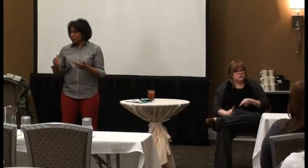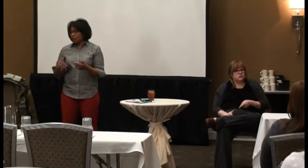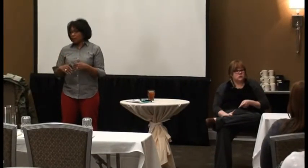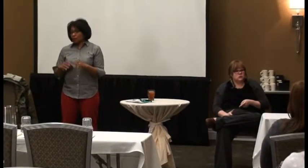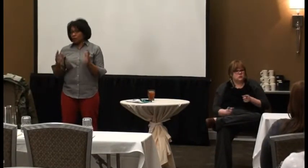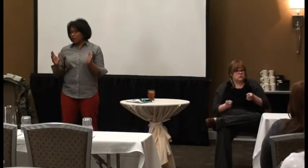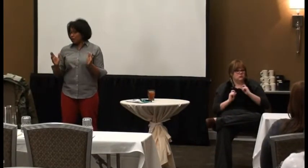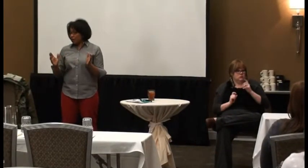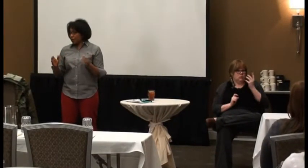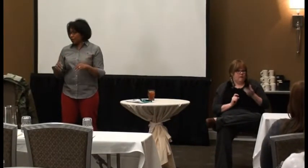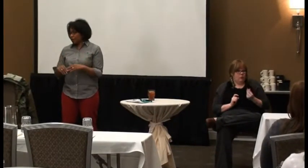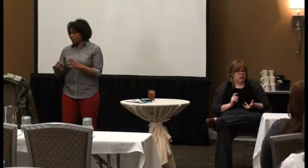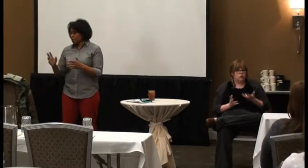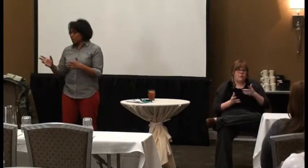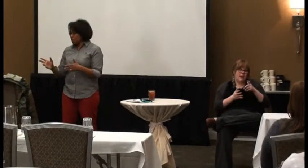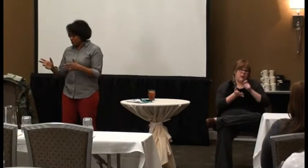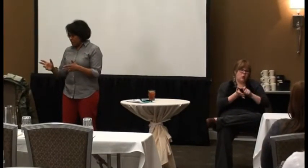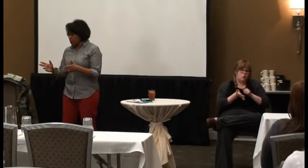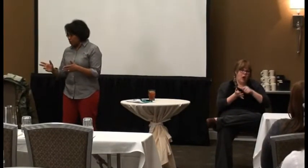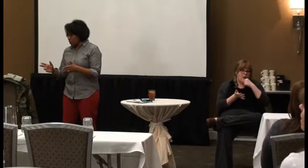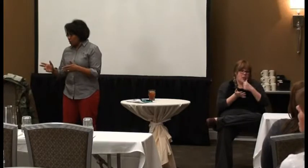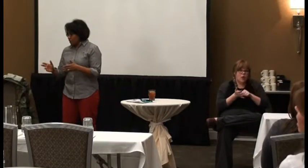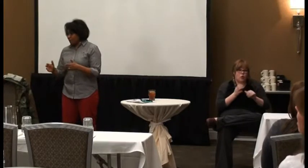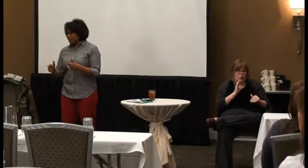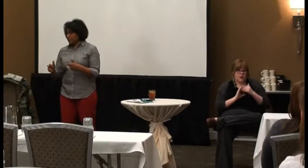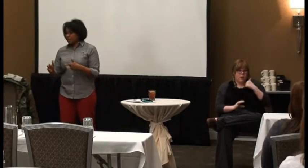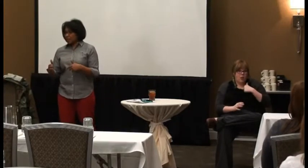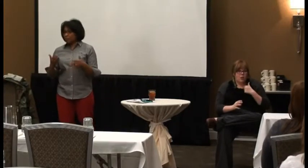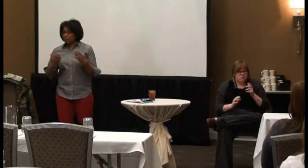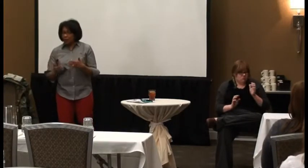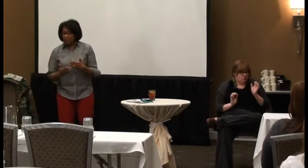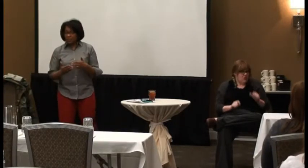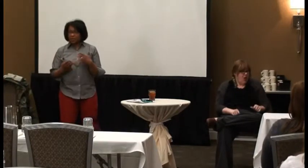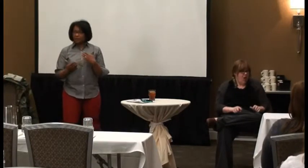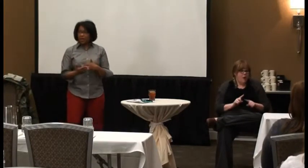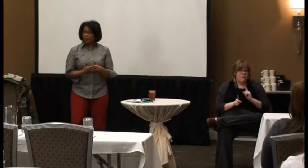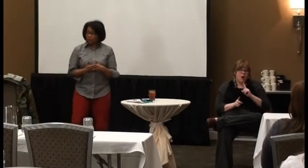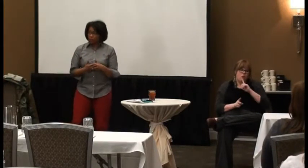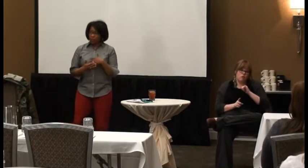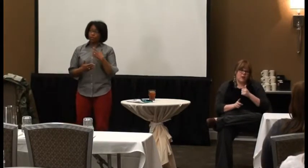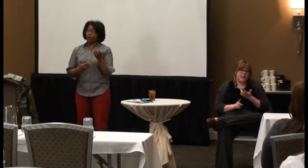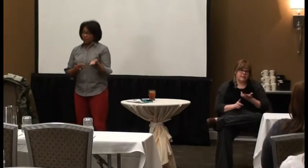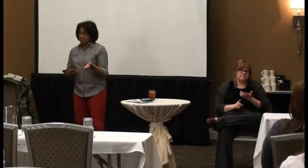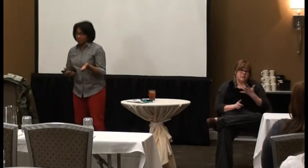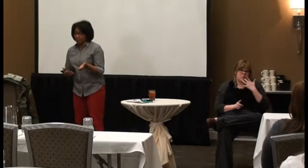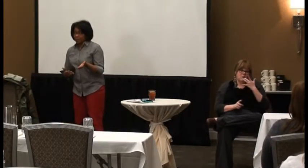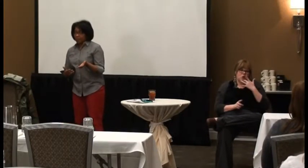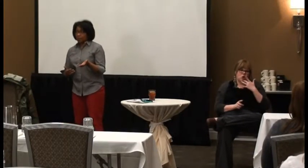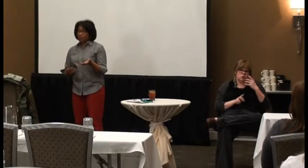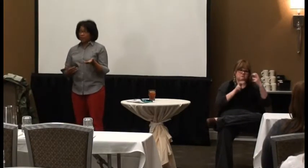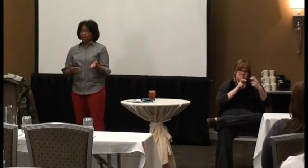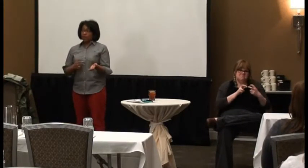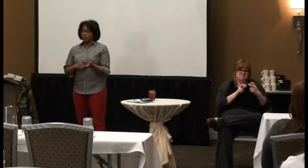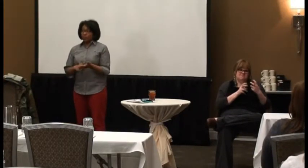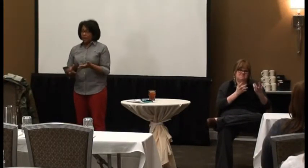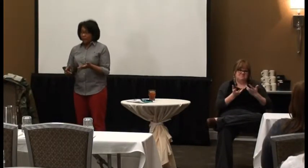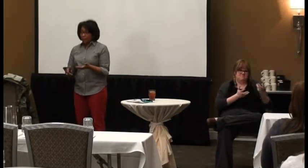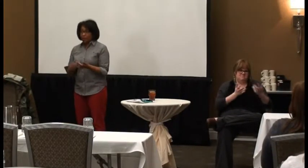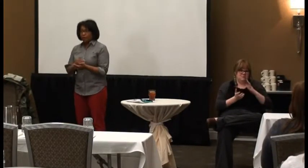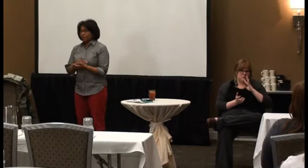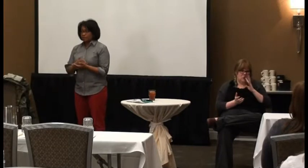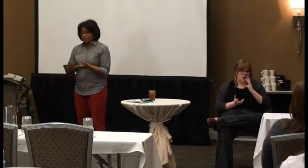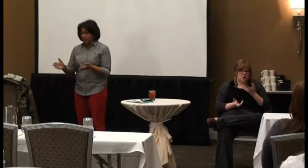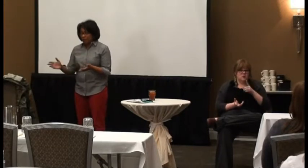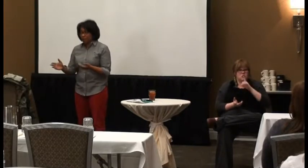information, or write a letter, or send an email, things like that. But oftentimes I want to talk to somebody and say, okay, so what